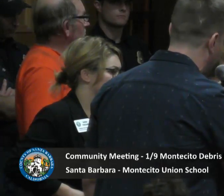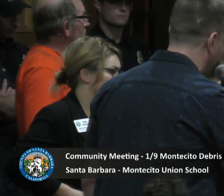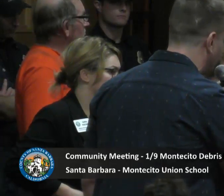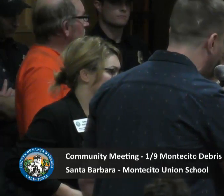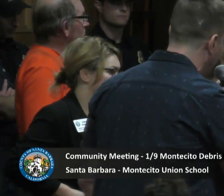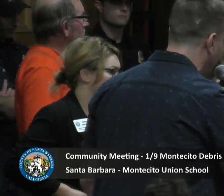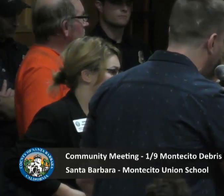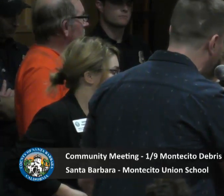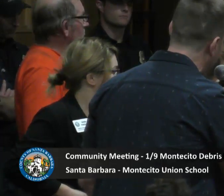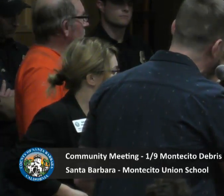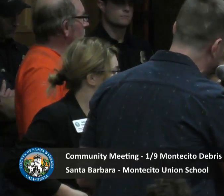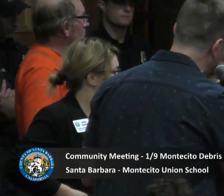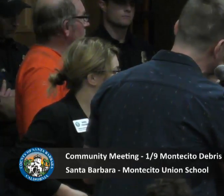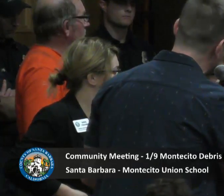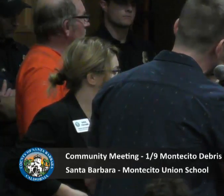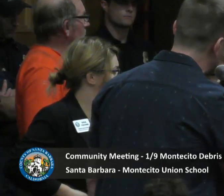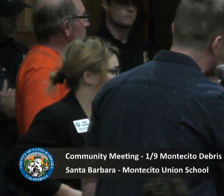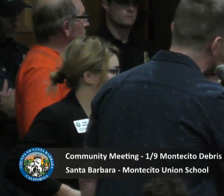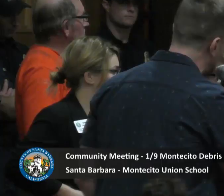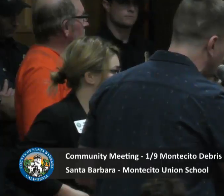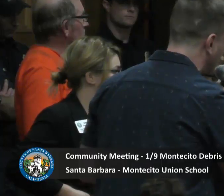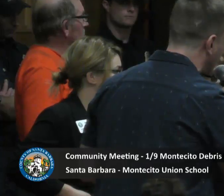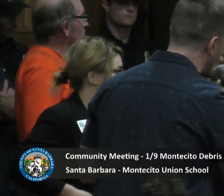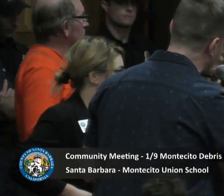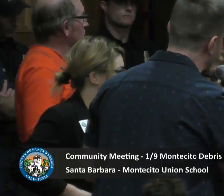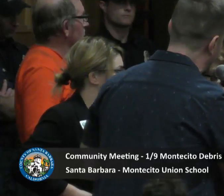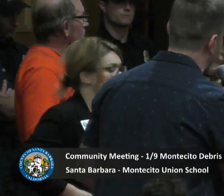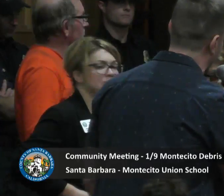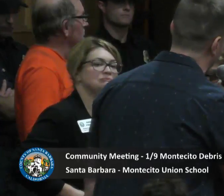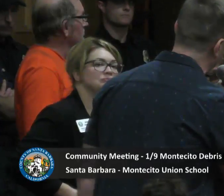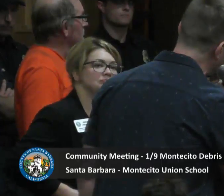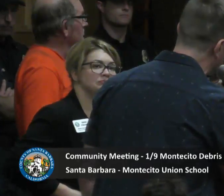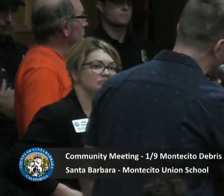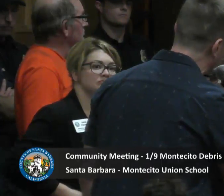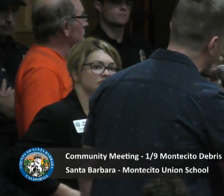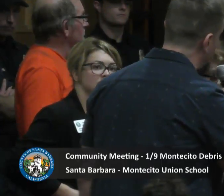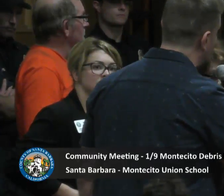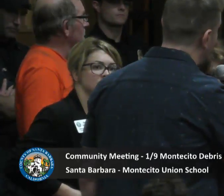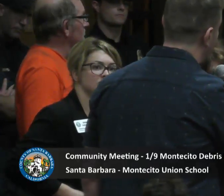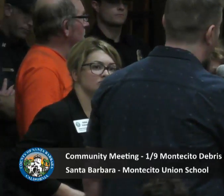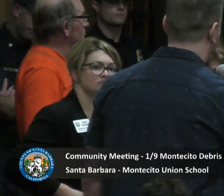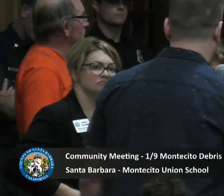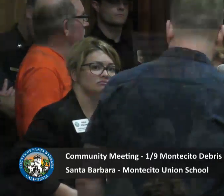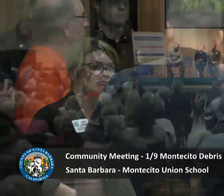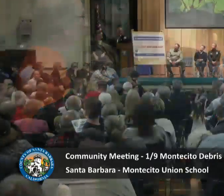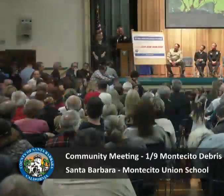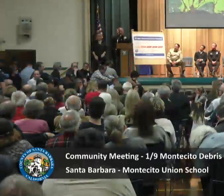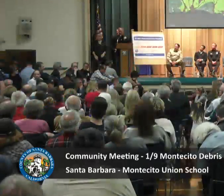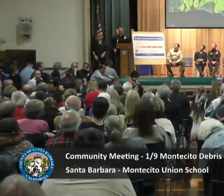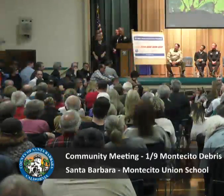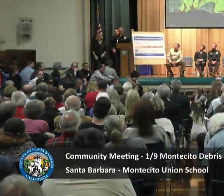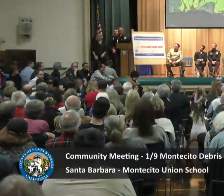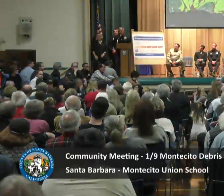to this, because somebody fucked up, probably somebody good, but let's get some answers, please.